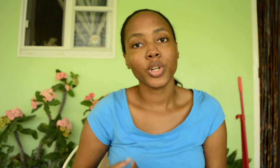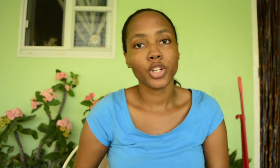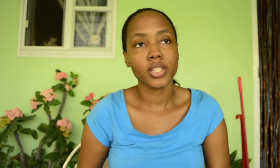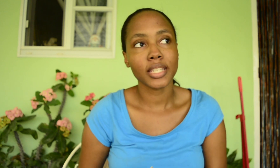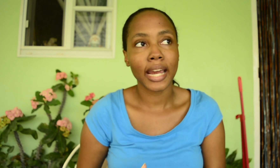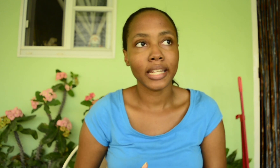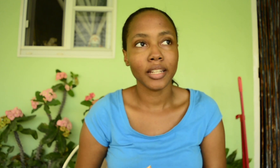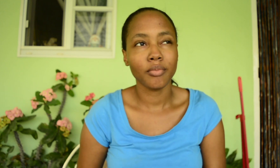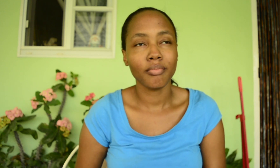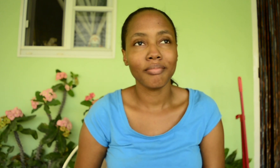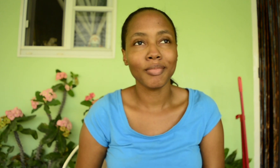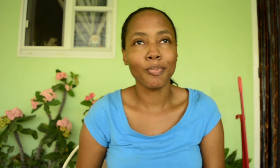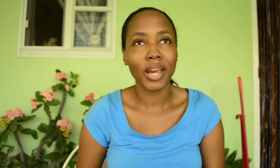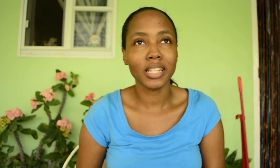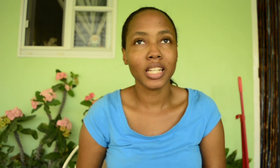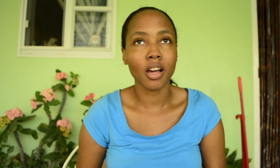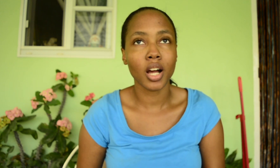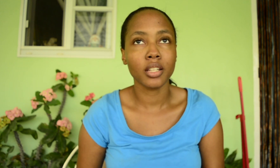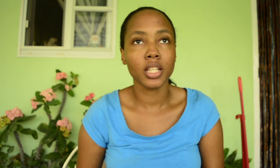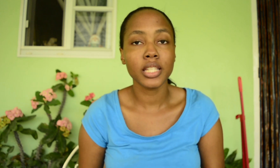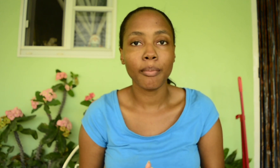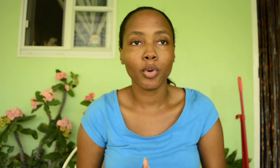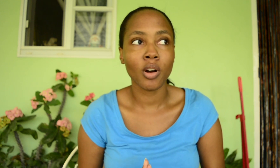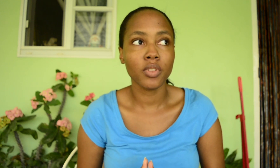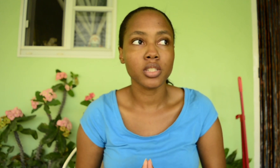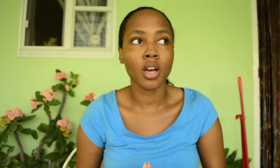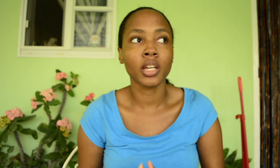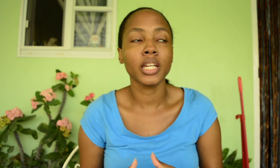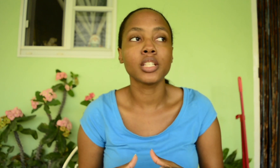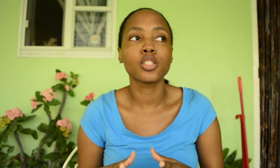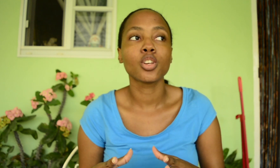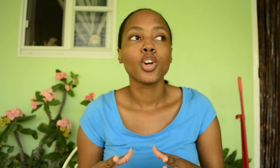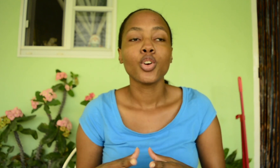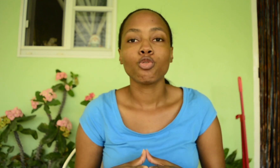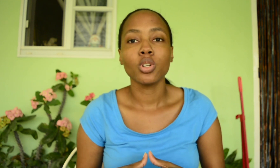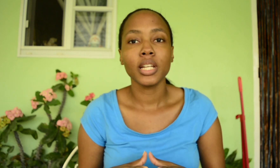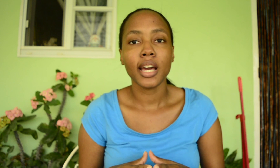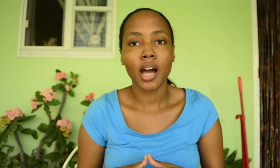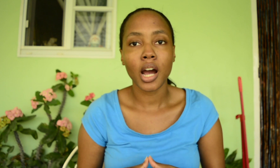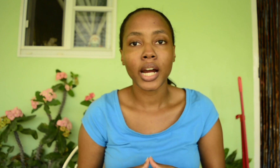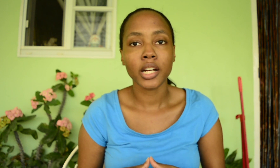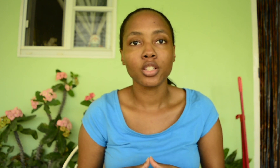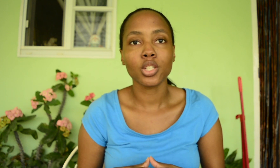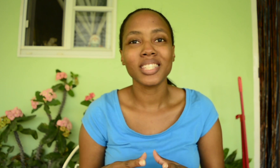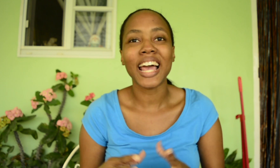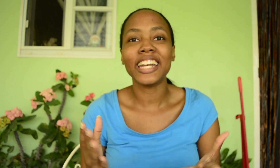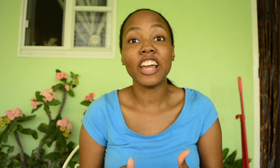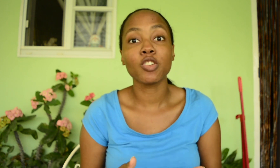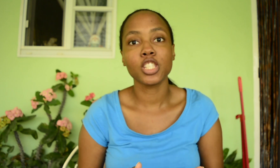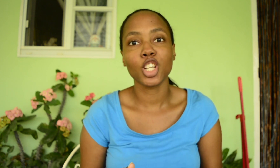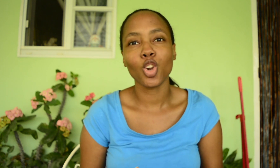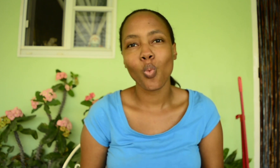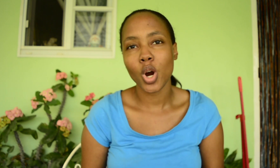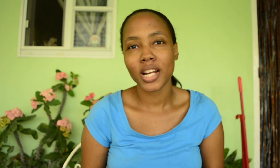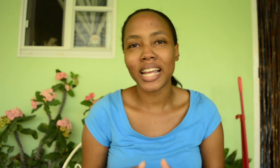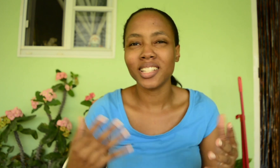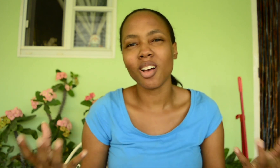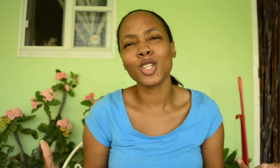you're signing, depending on the tempo of the song, it's really hard to sign every single word, and it's also